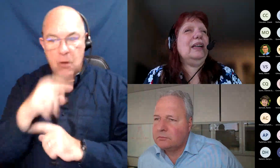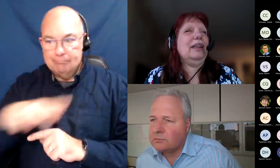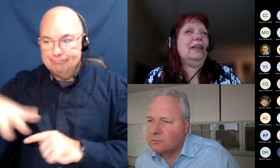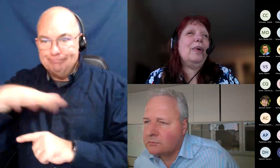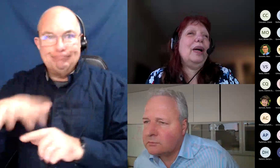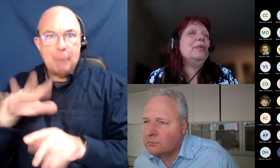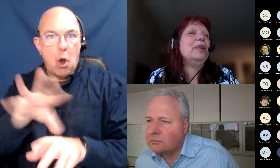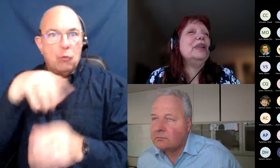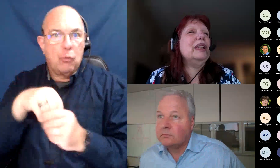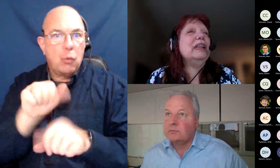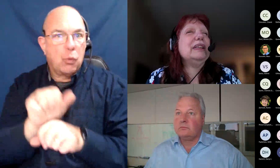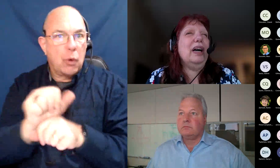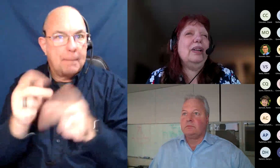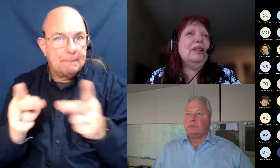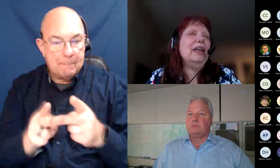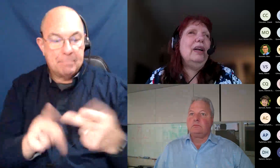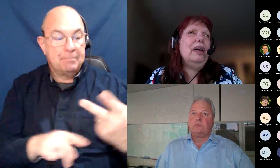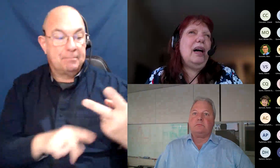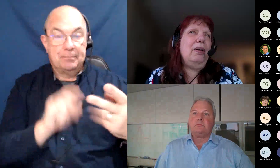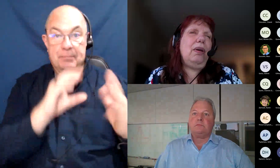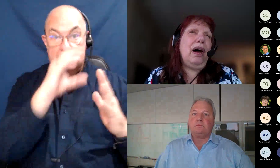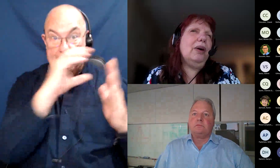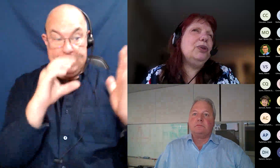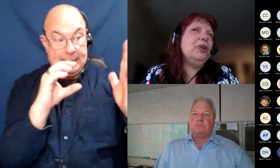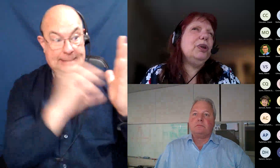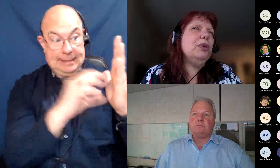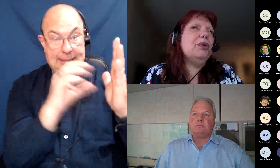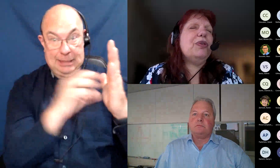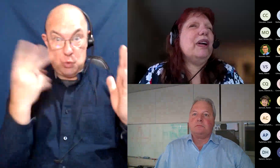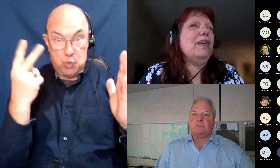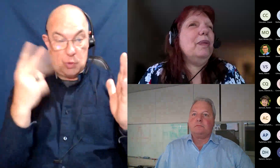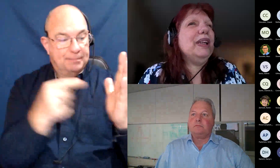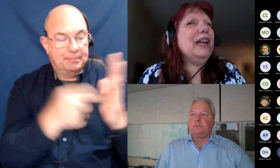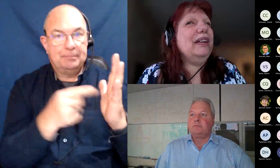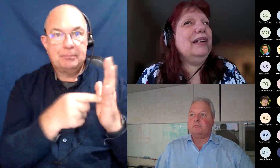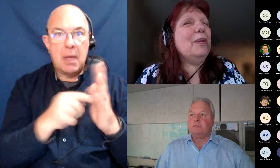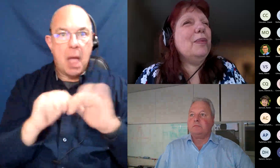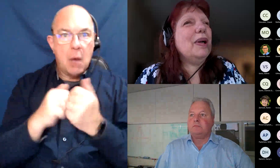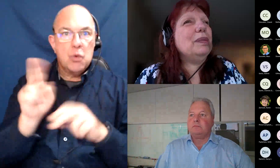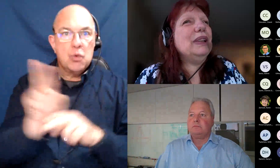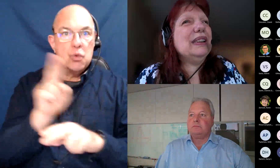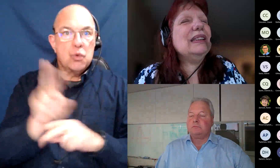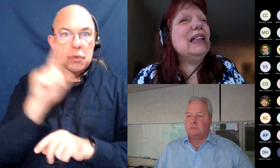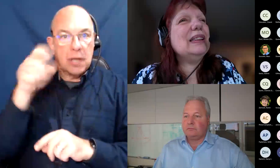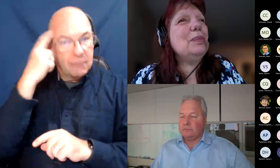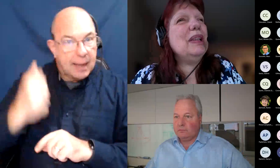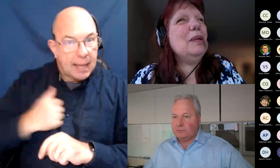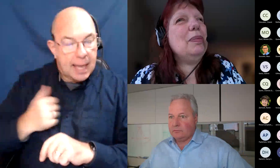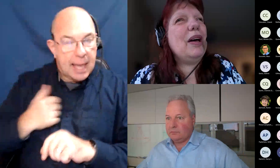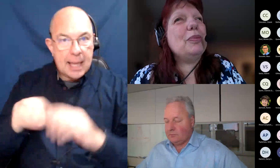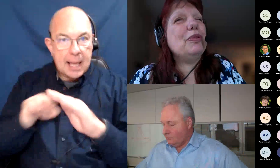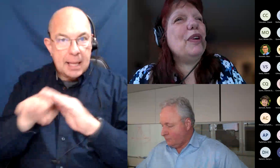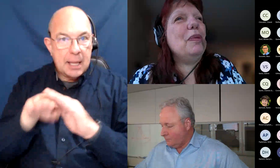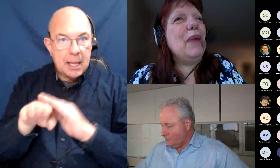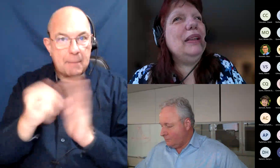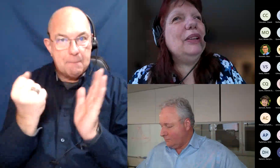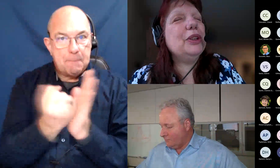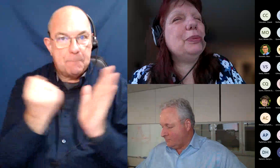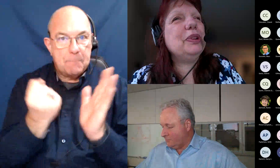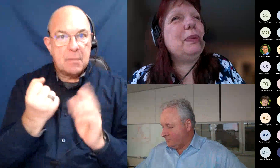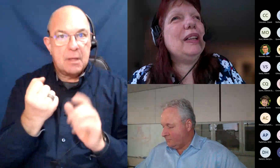The second one will focus on how to use the Government of Canada Workplace Accessibility Passport